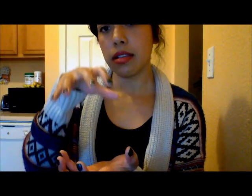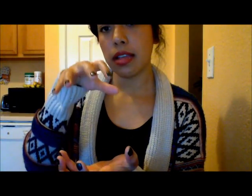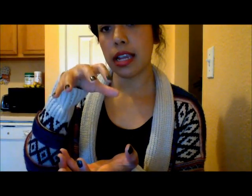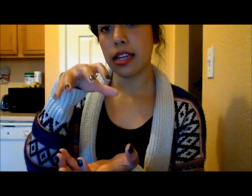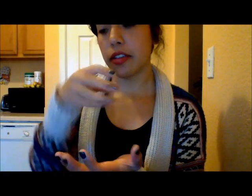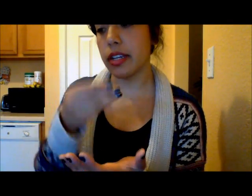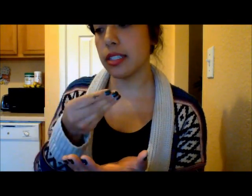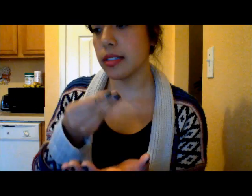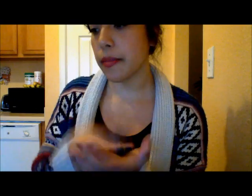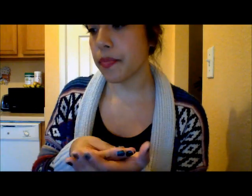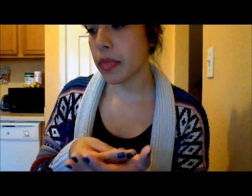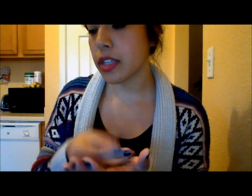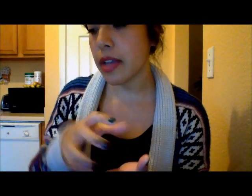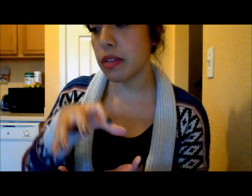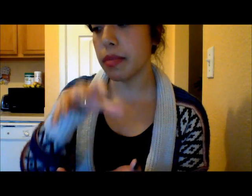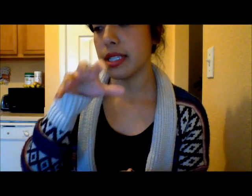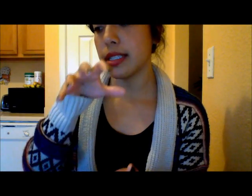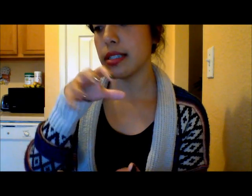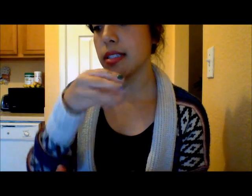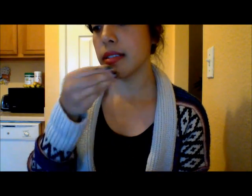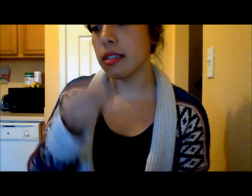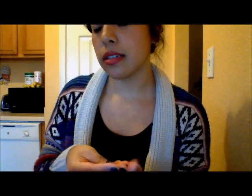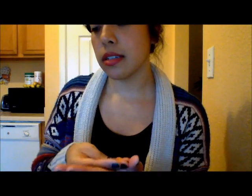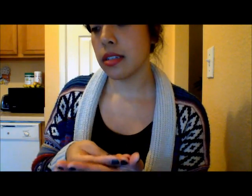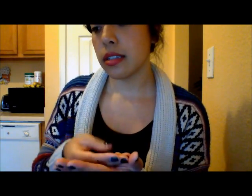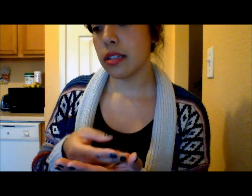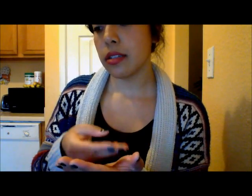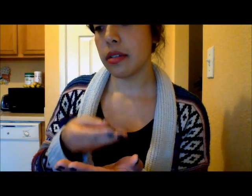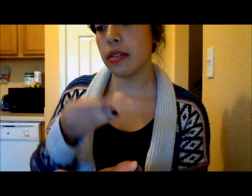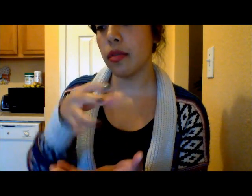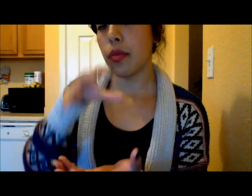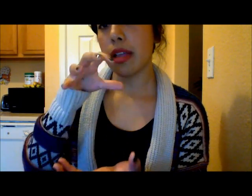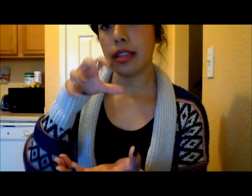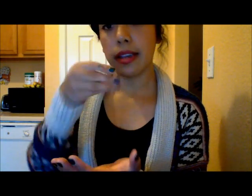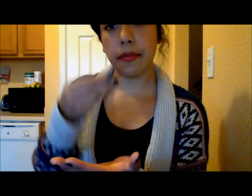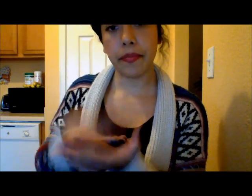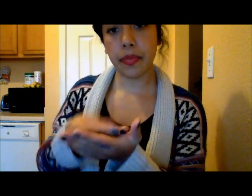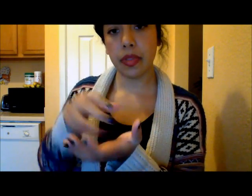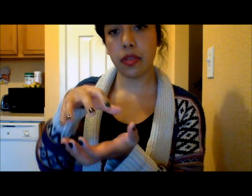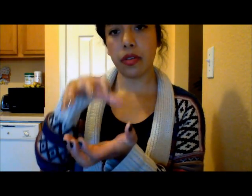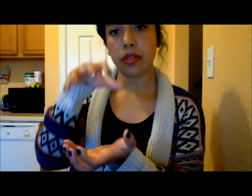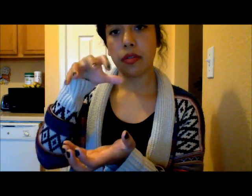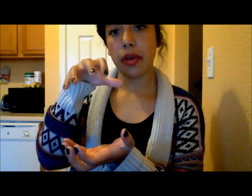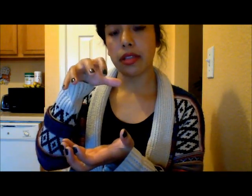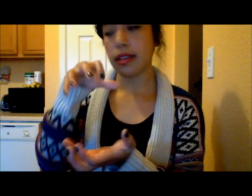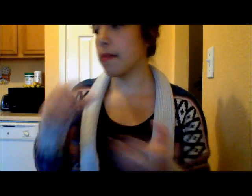like an increase. To have an abundance. Wealthy.